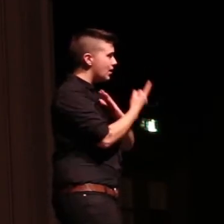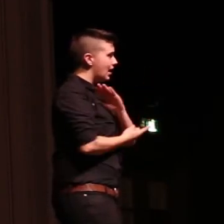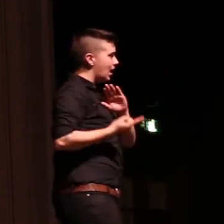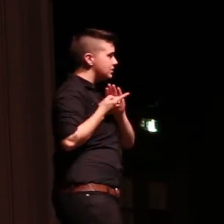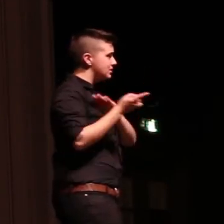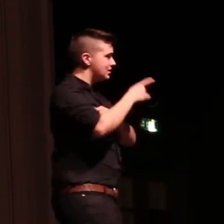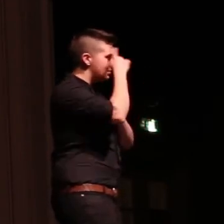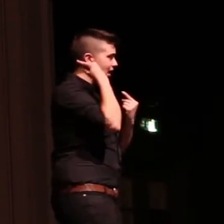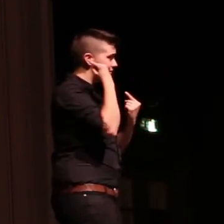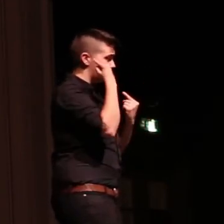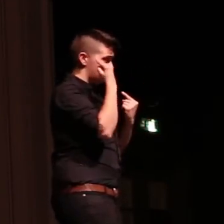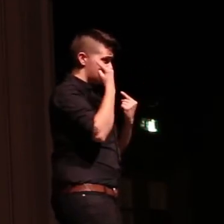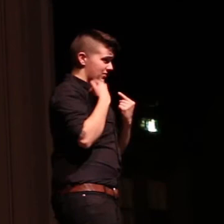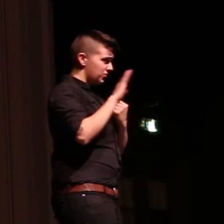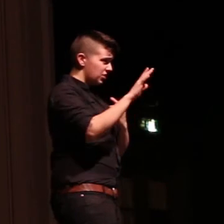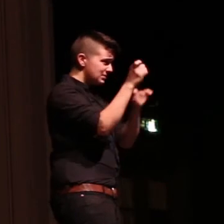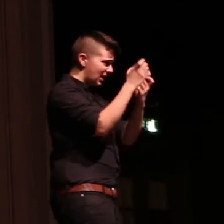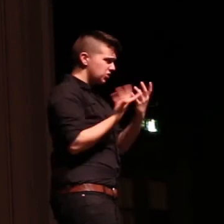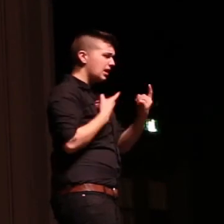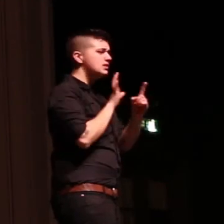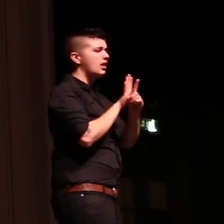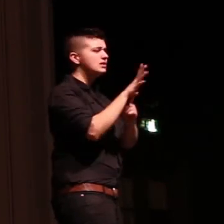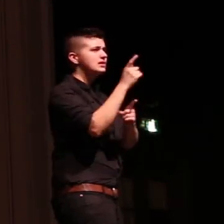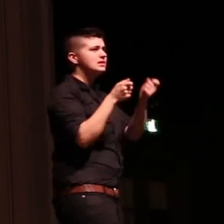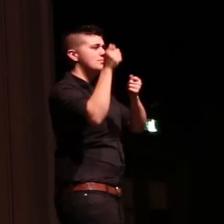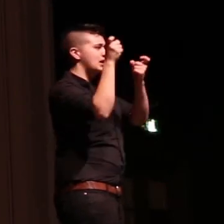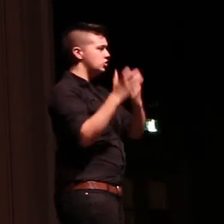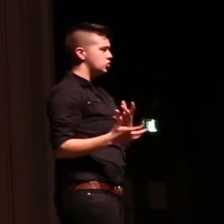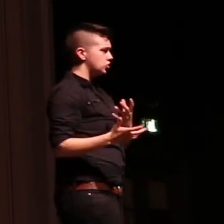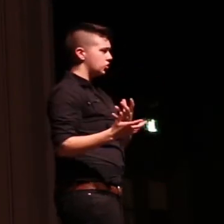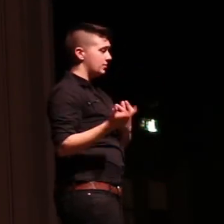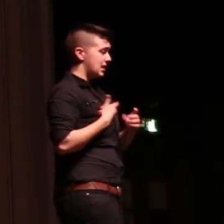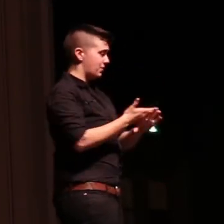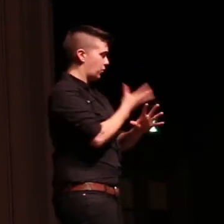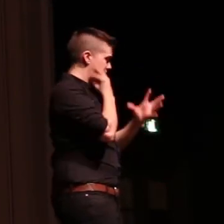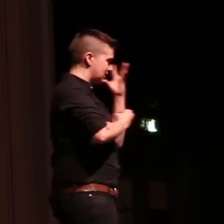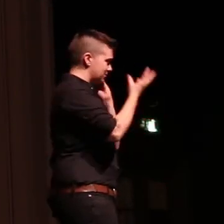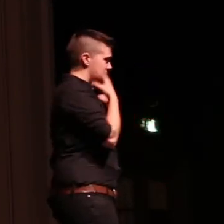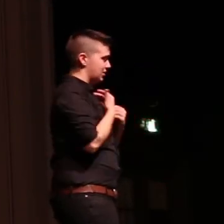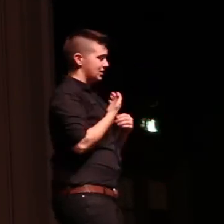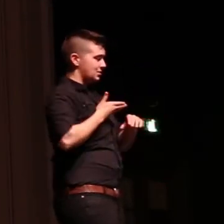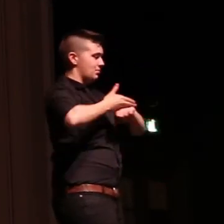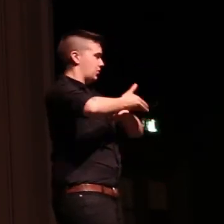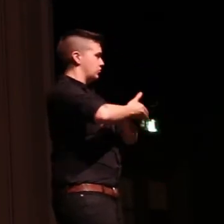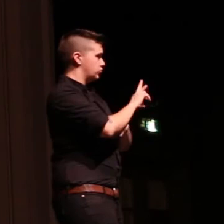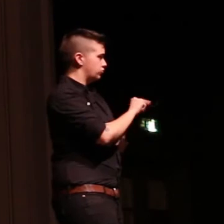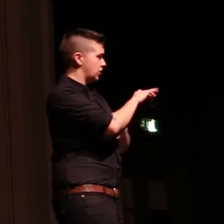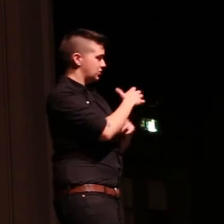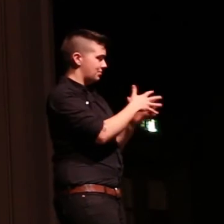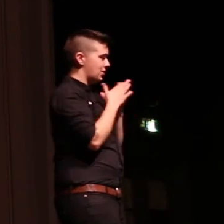I speak to his manager? He vomited up post-racial America in his farewell address. Bitter